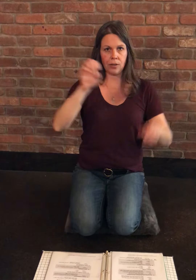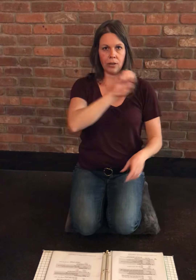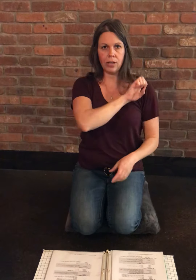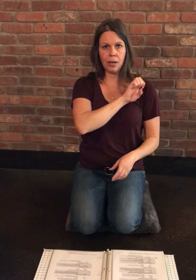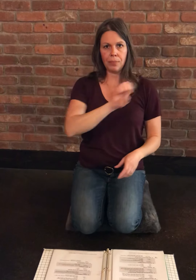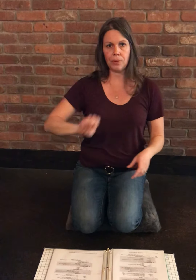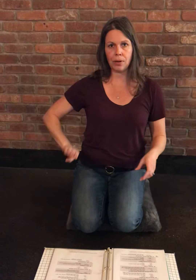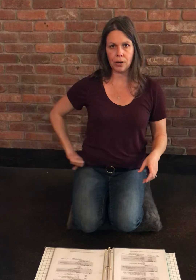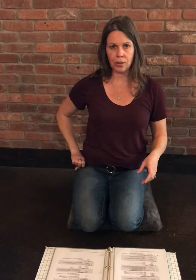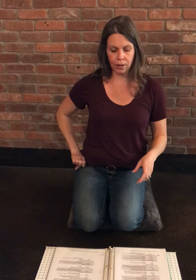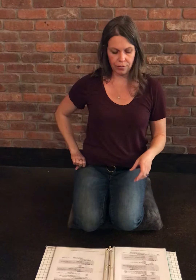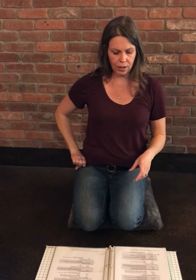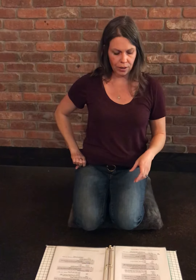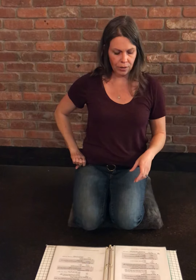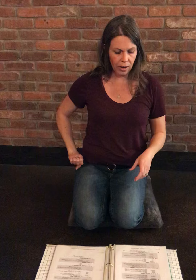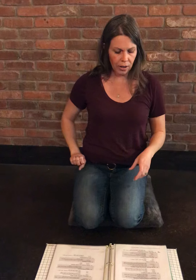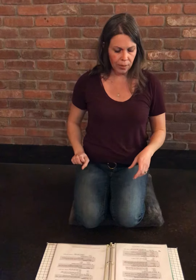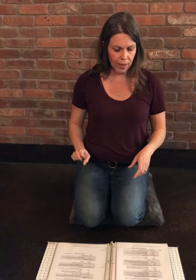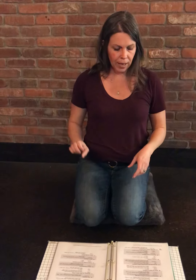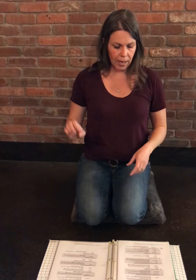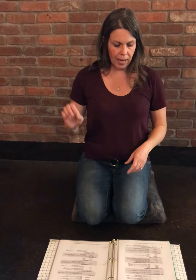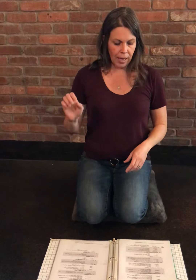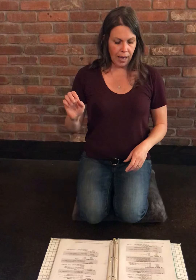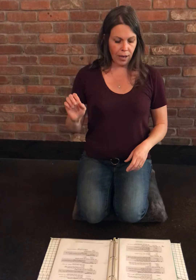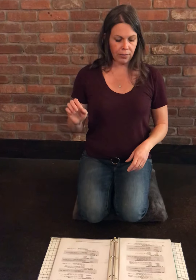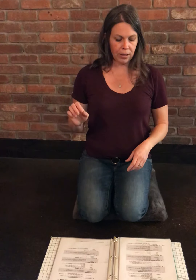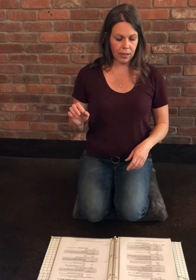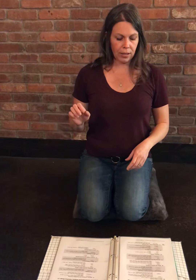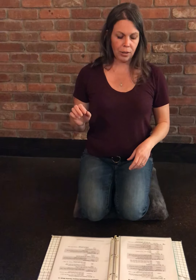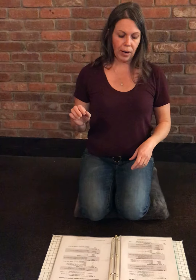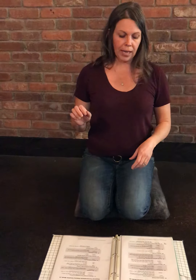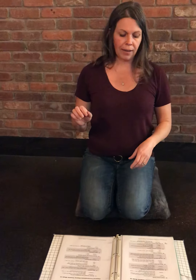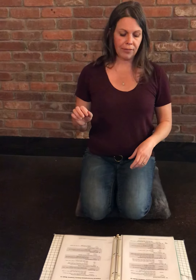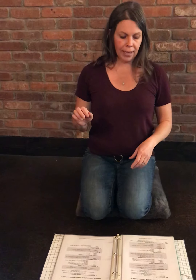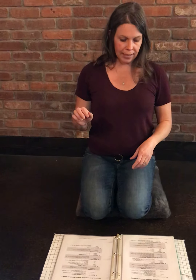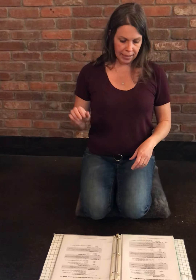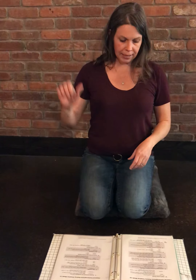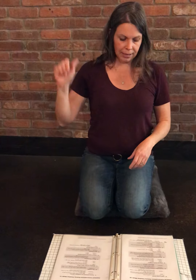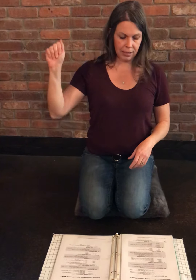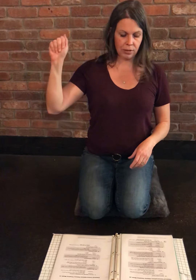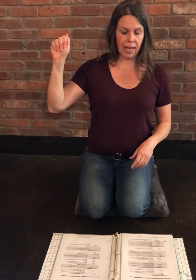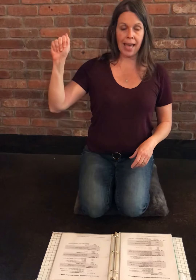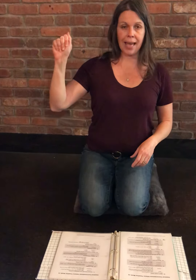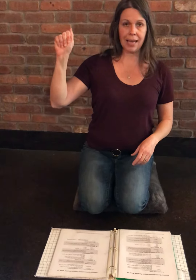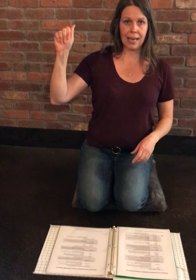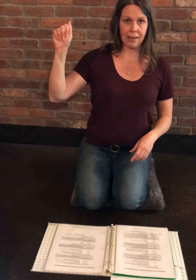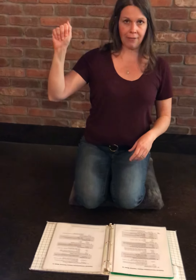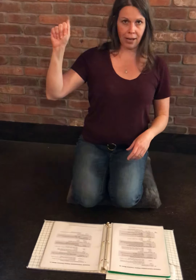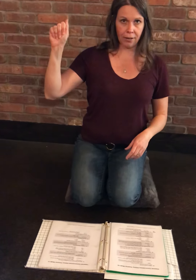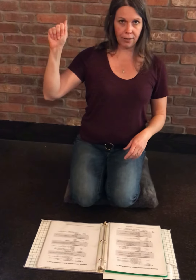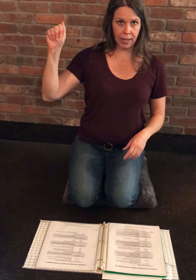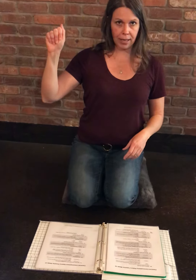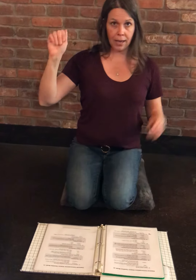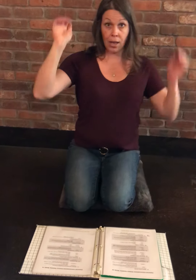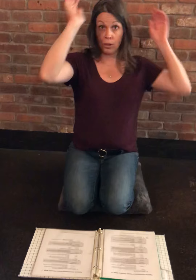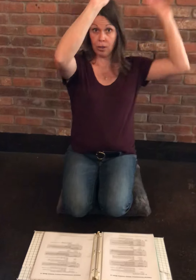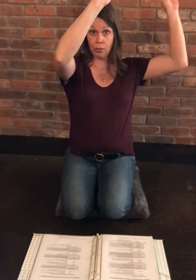crowned Emperor of Europe. Alfred the Great of England. Do an A for Alfred the